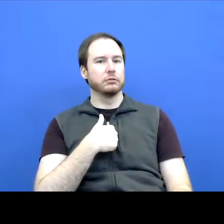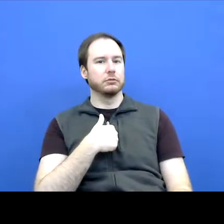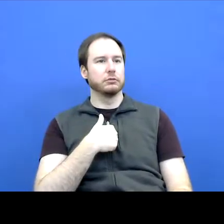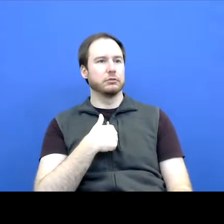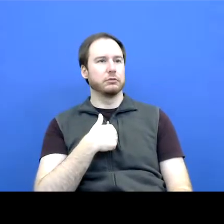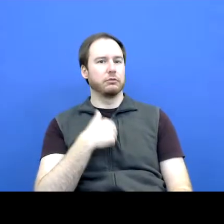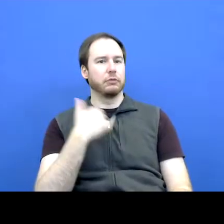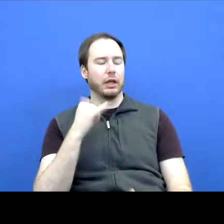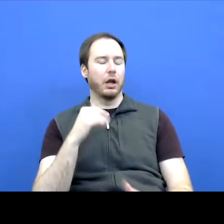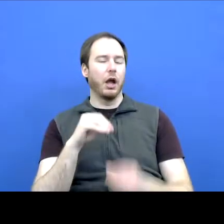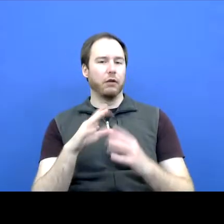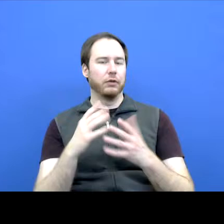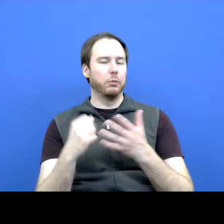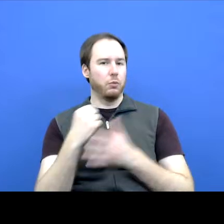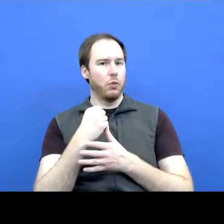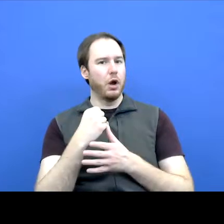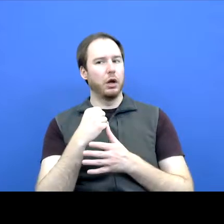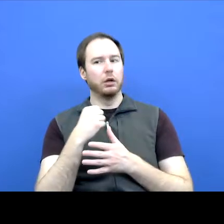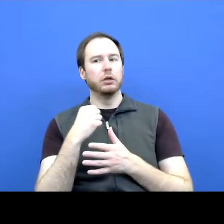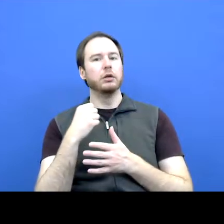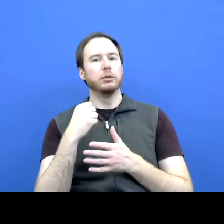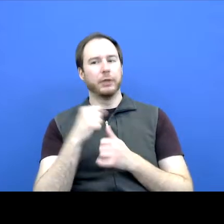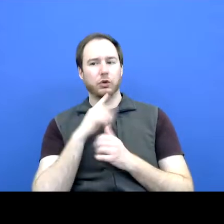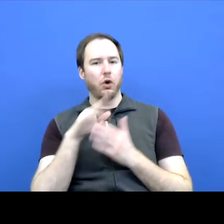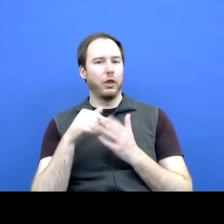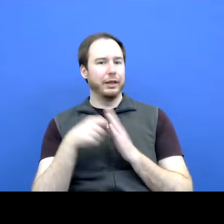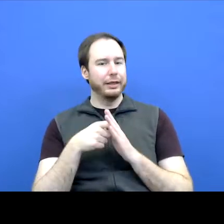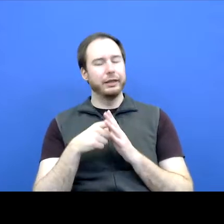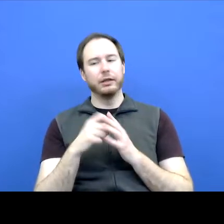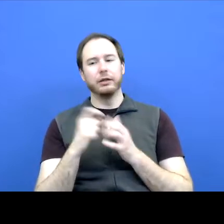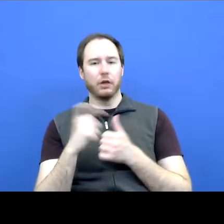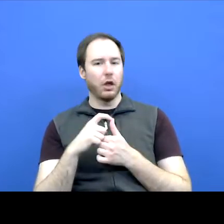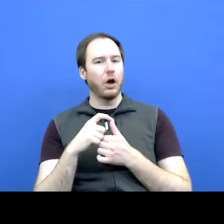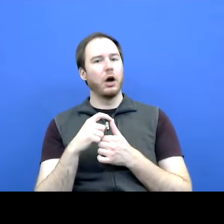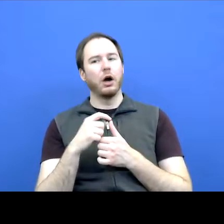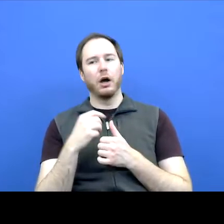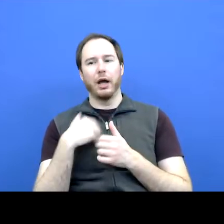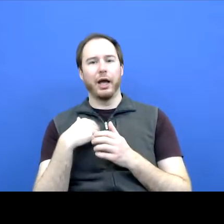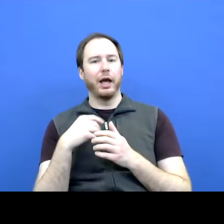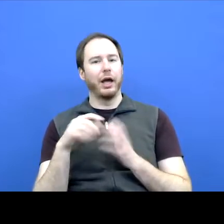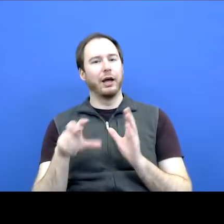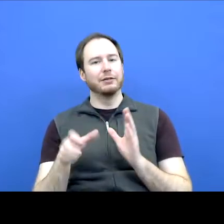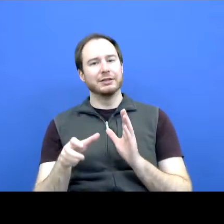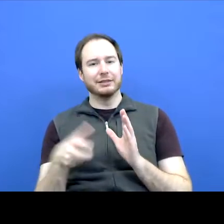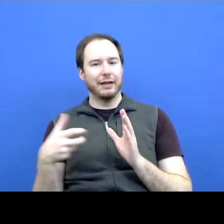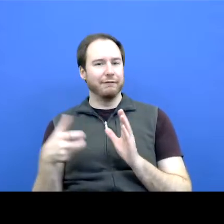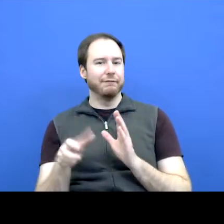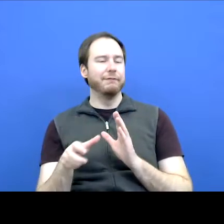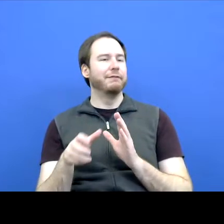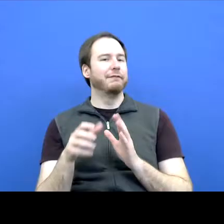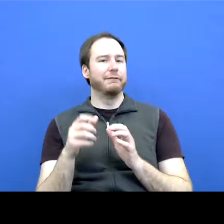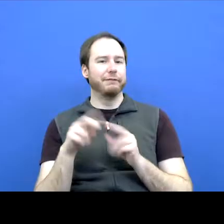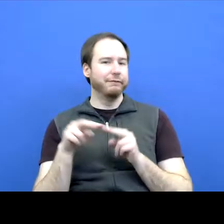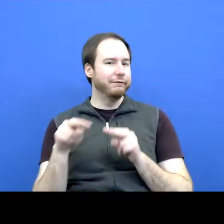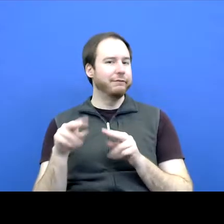our top priority, obviously. So we have the keys to safe the cars up at night. Make sure we keep